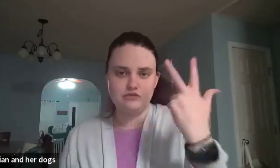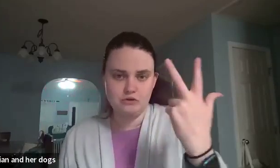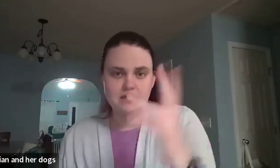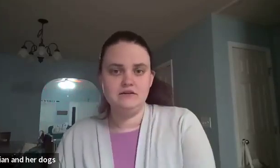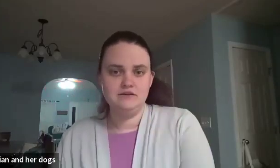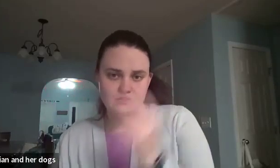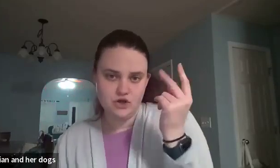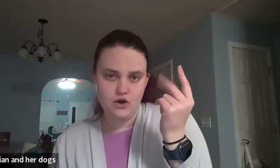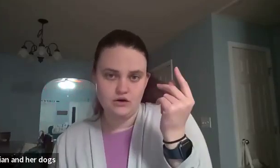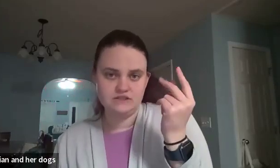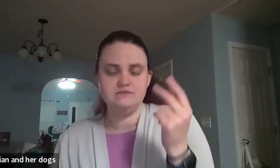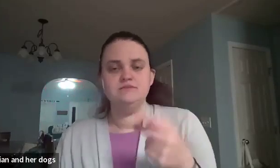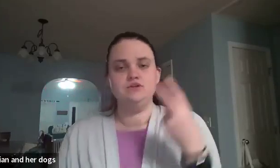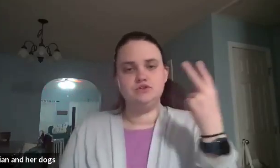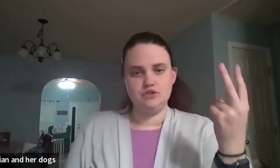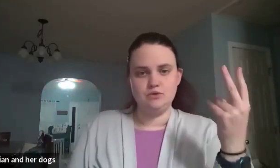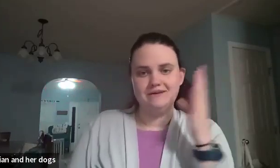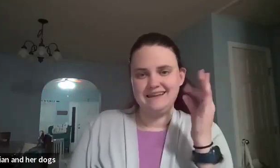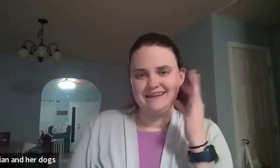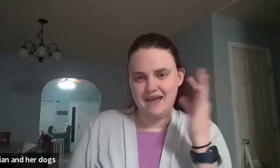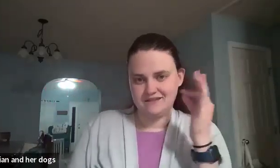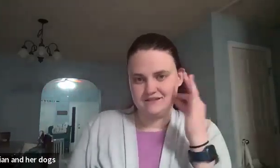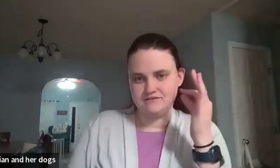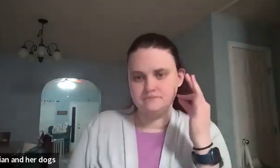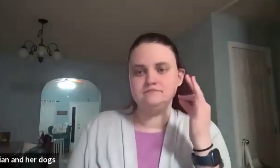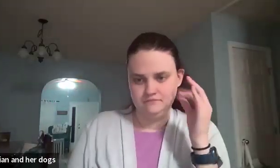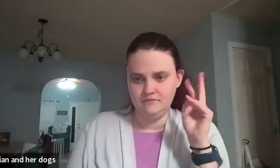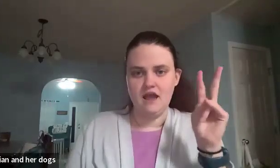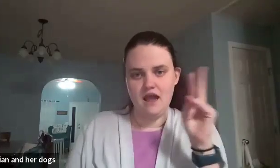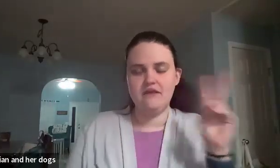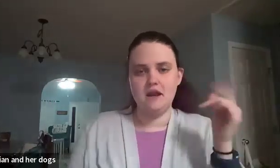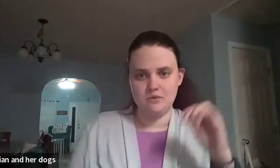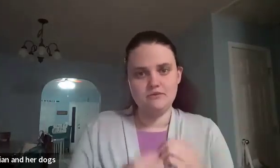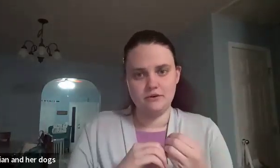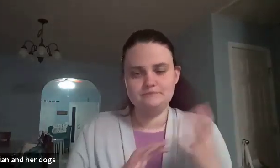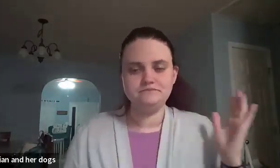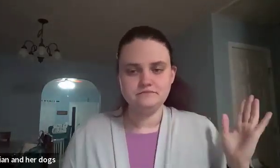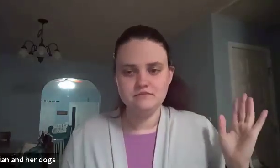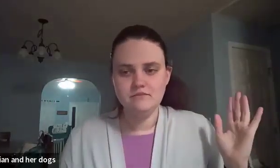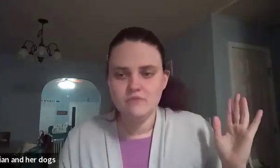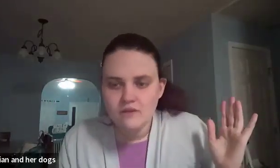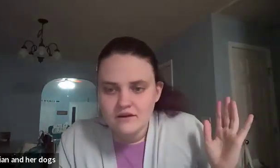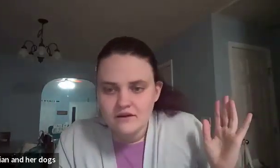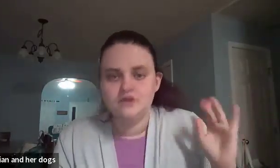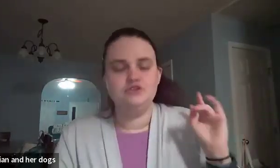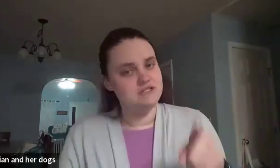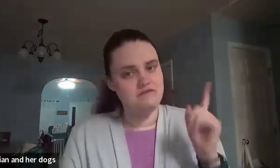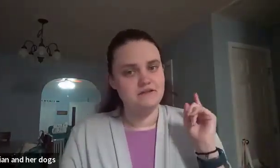like 3 dogs, 2 cats, adding that number before. You should